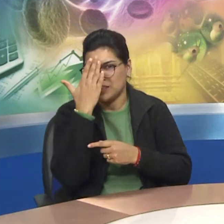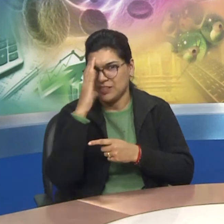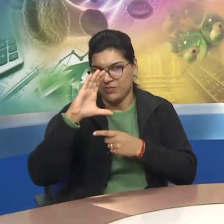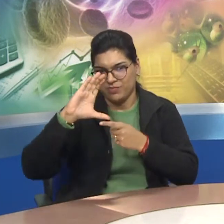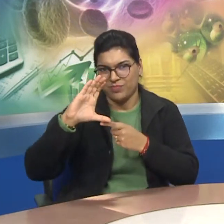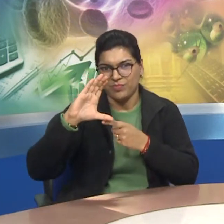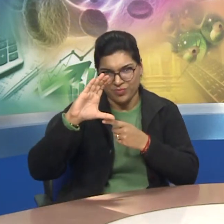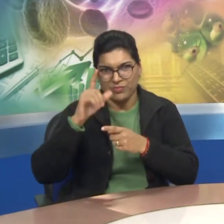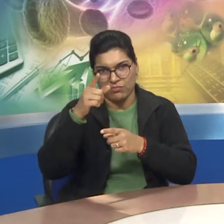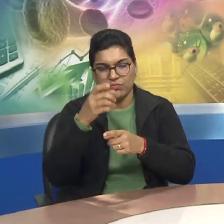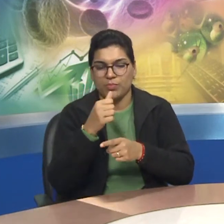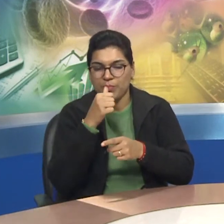non-biodegradable,